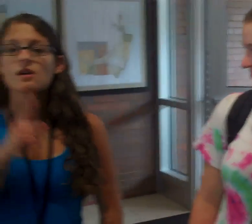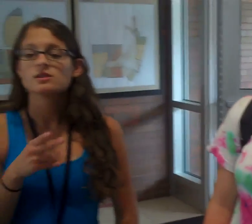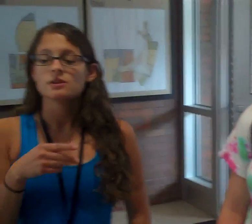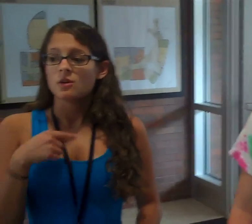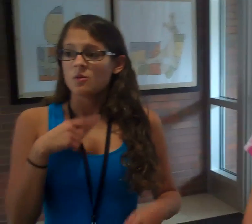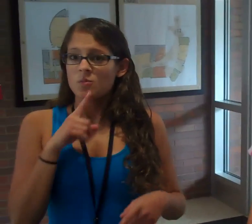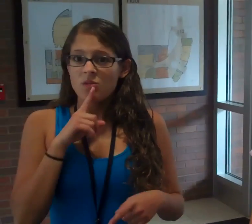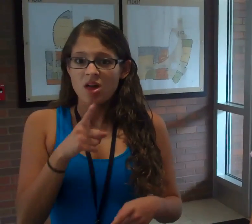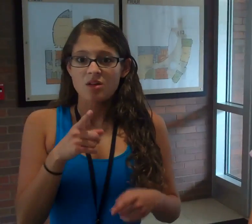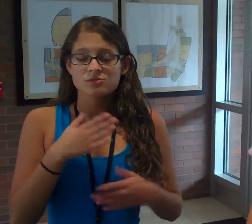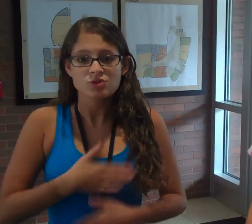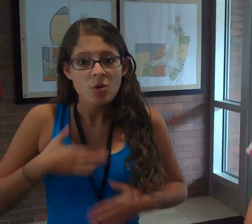to the same school.